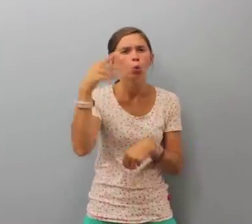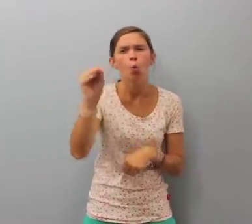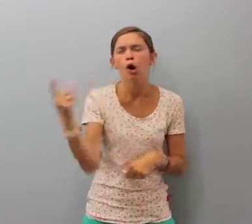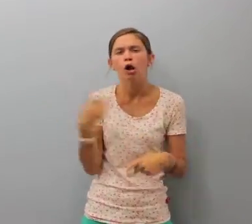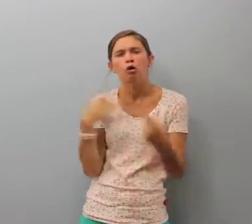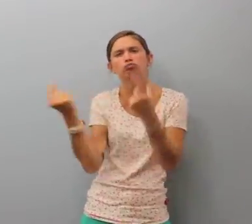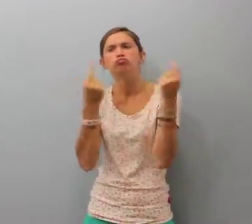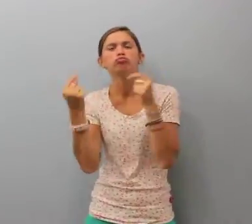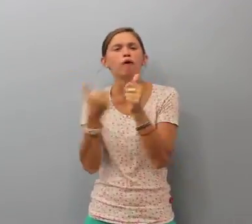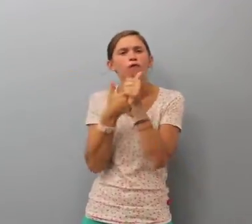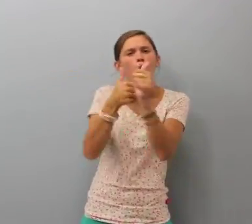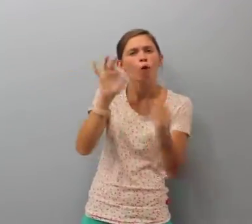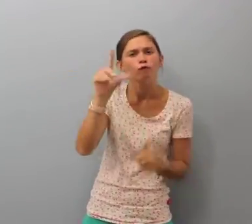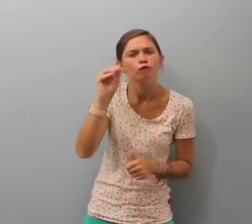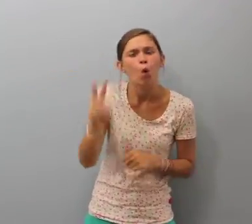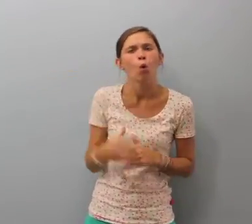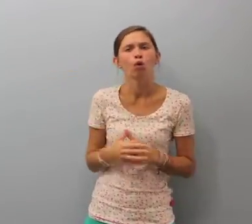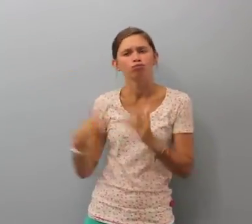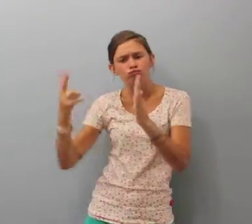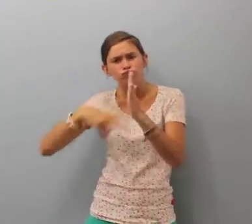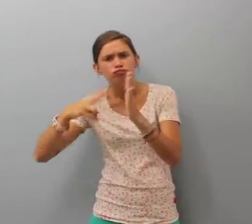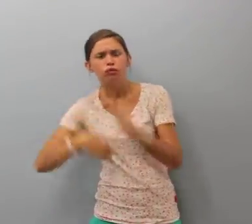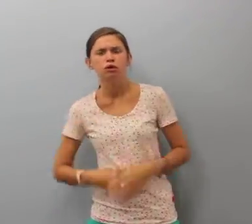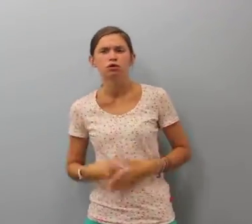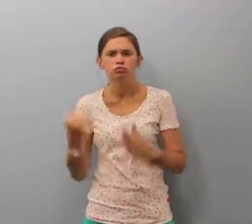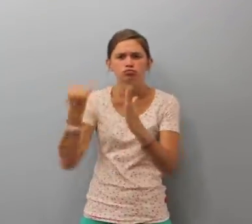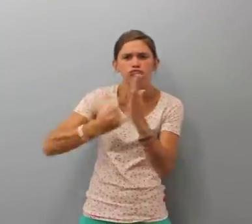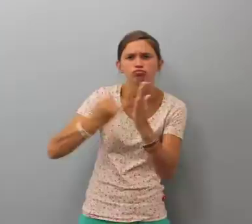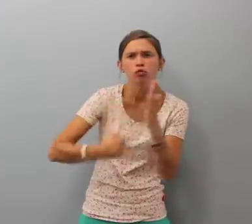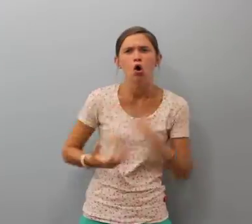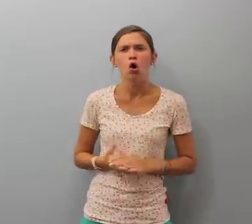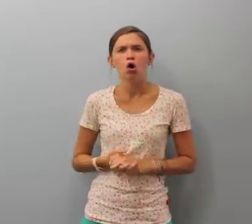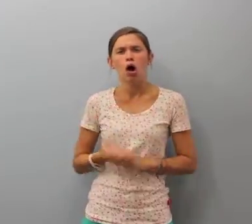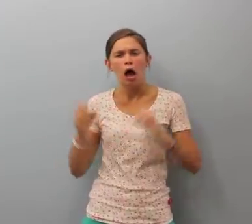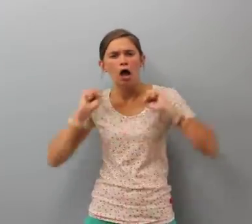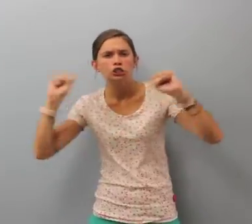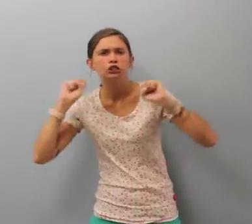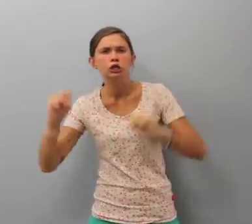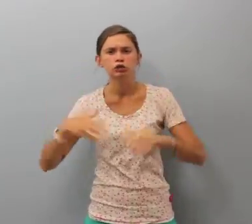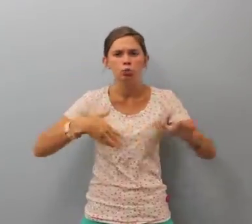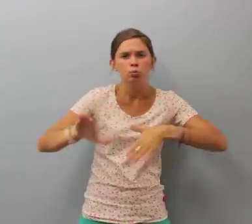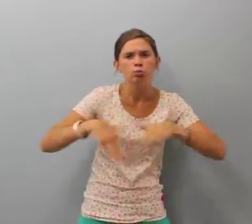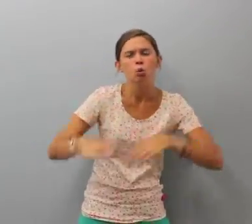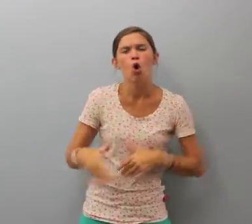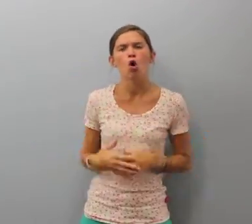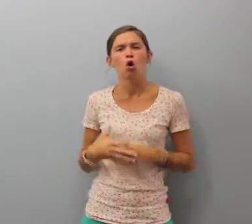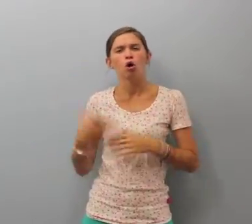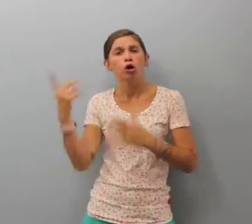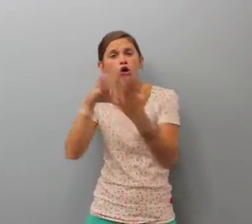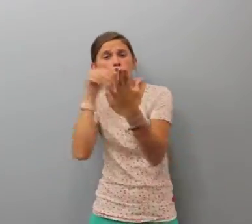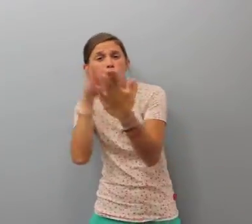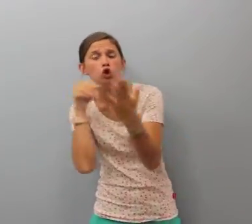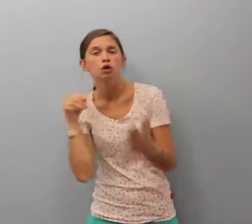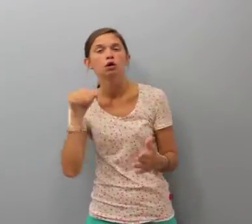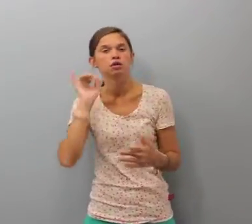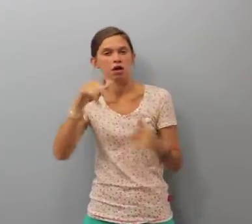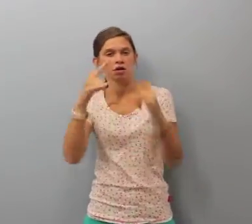does for hobbies. He said, I just enjoy going with the flow. exercising, walking,